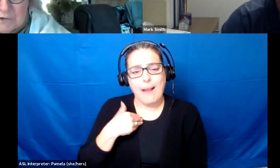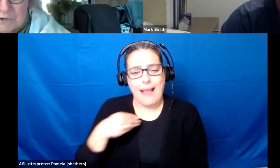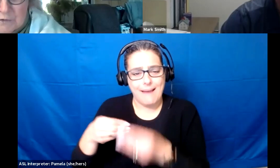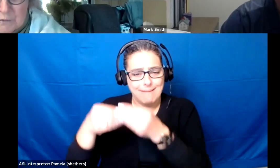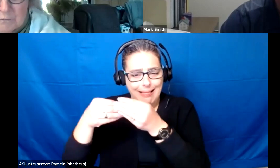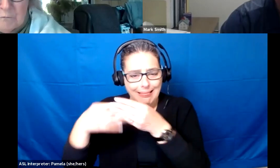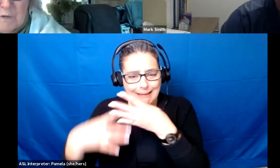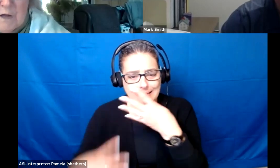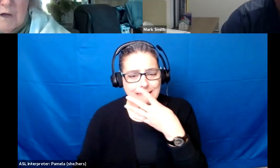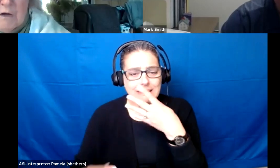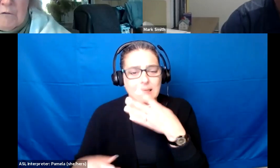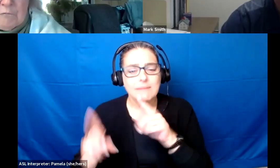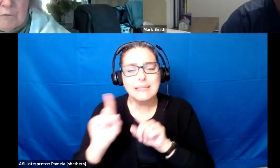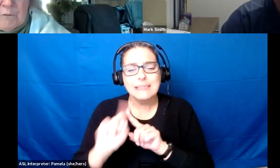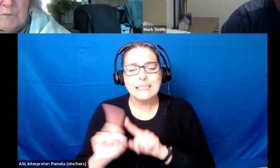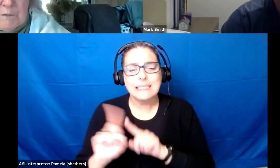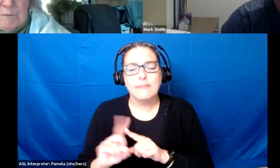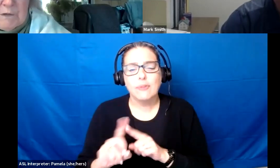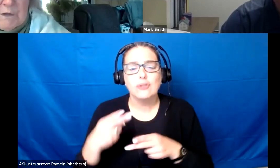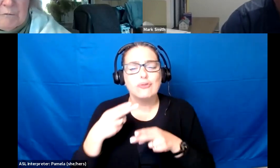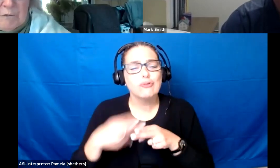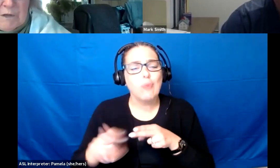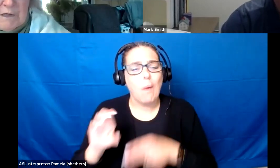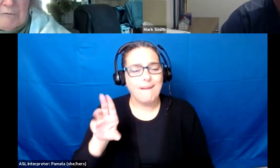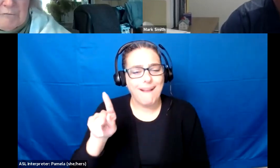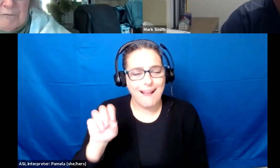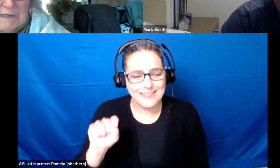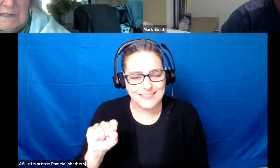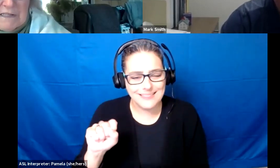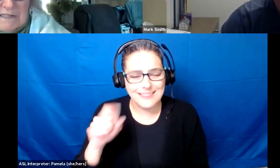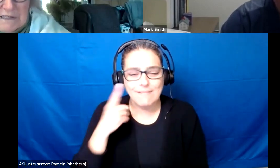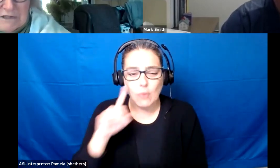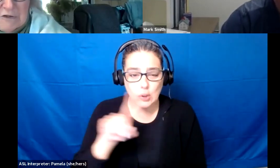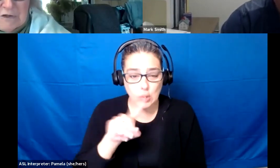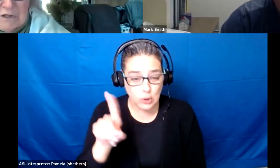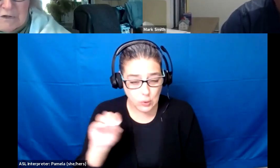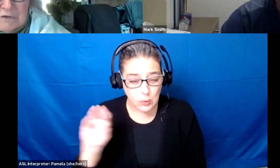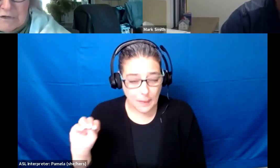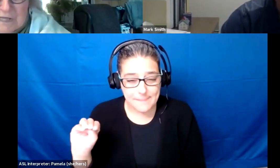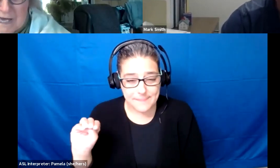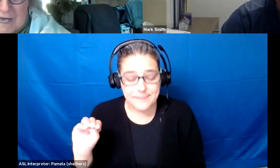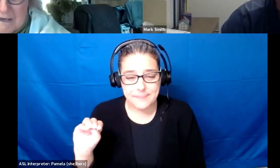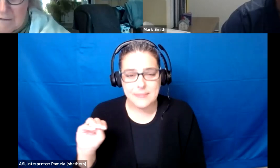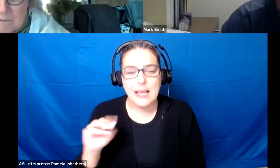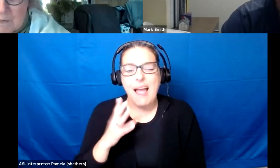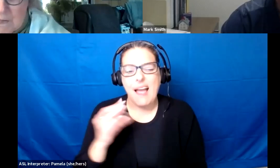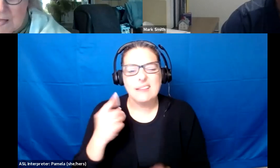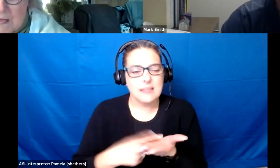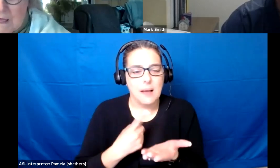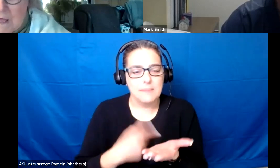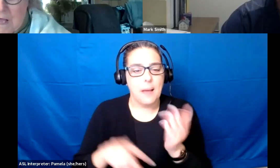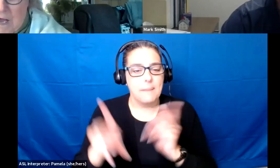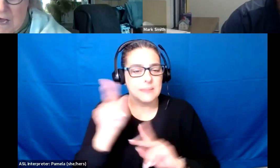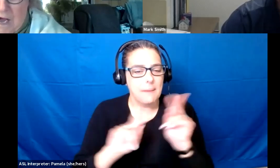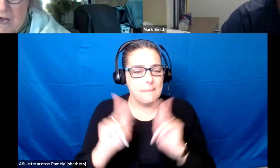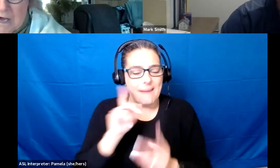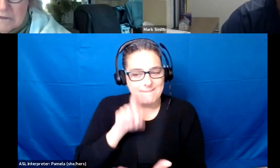keystrokes for Zoom for people that would find it easier to use that.